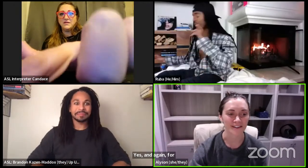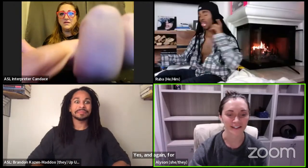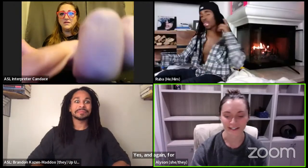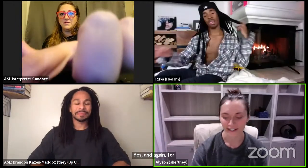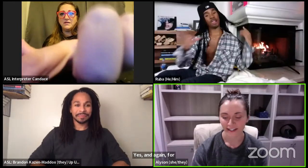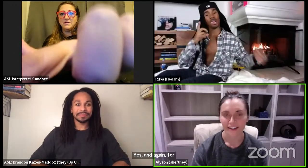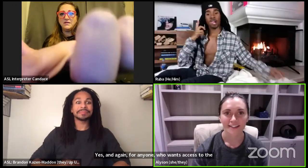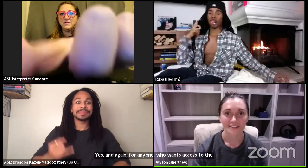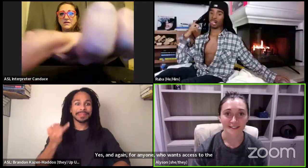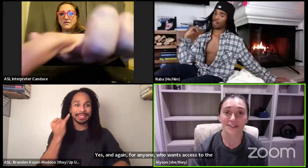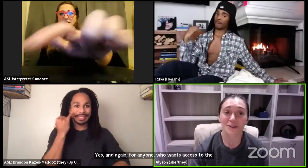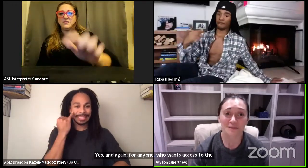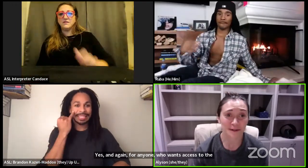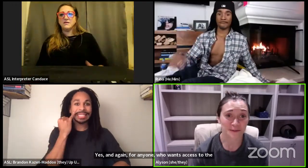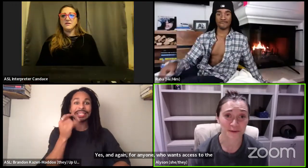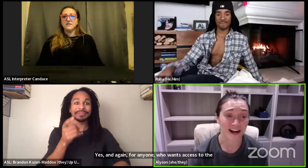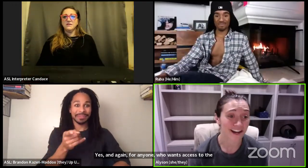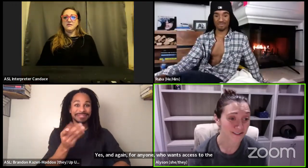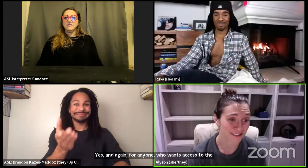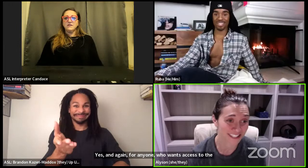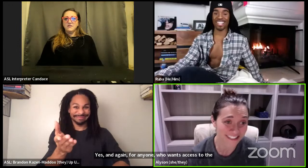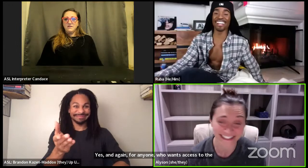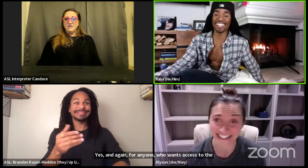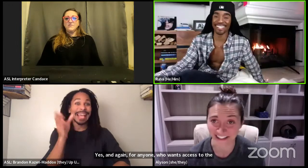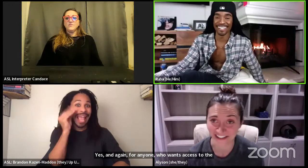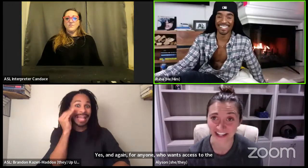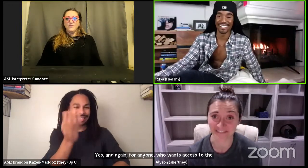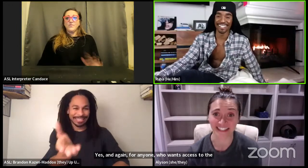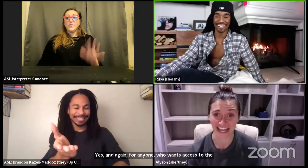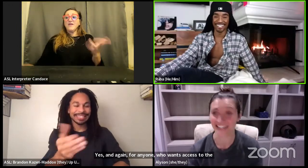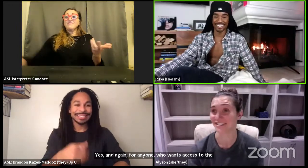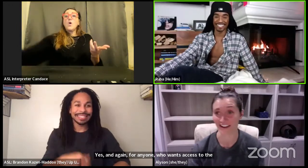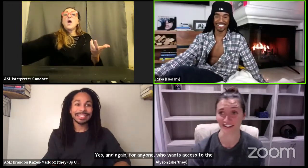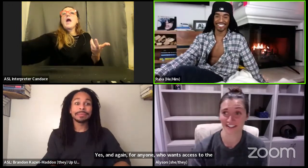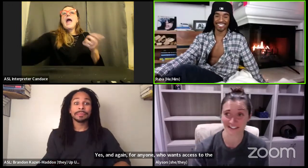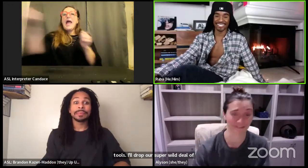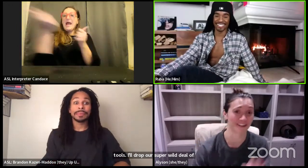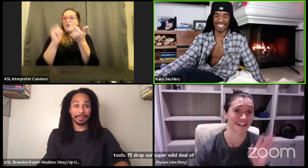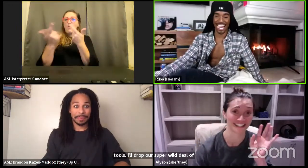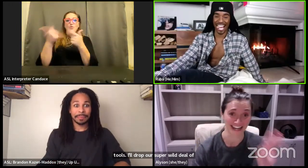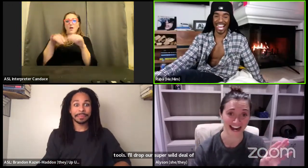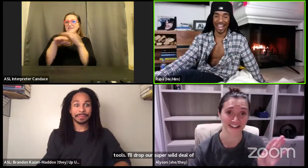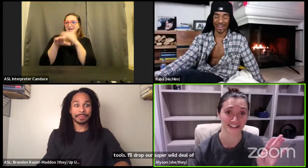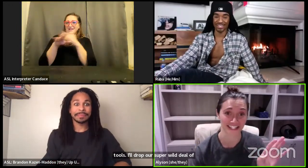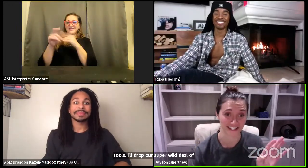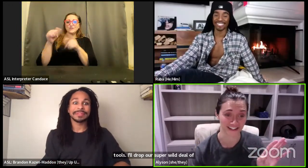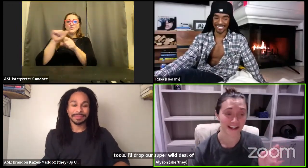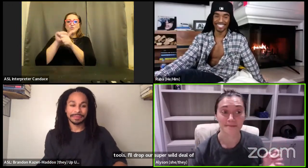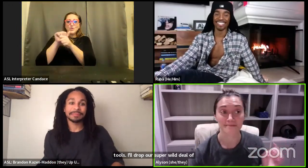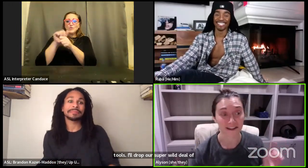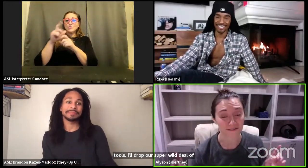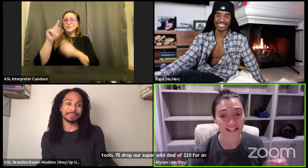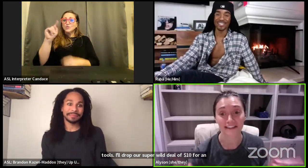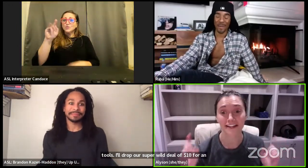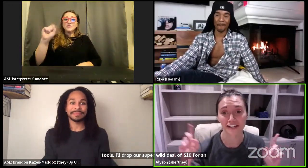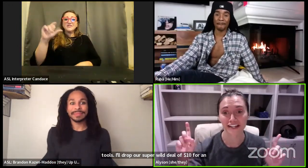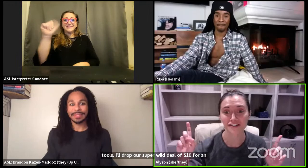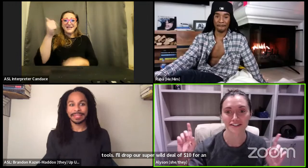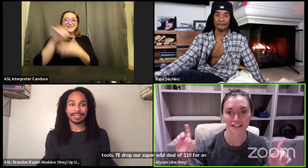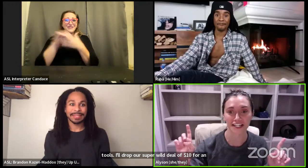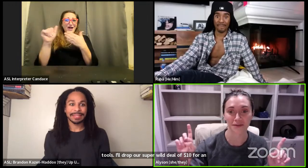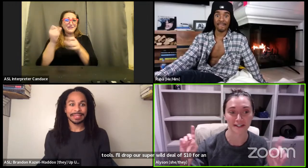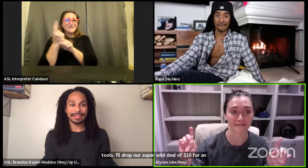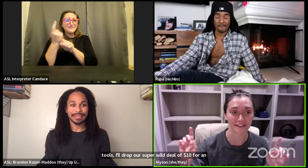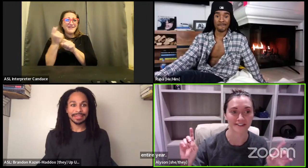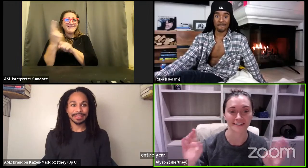drop our super wild deal of $10 for an entire year. By the way, that